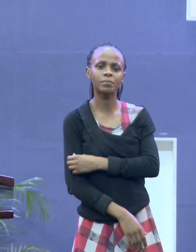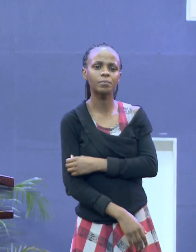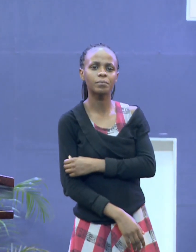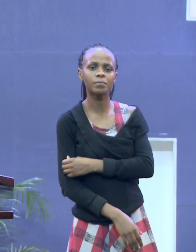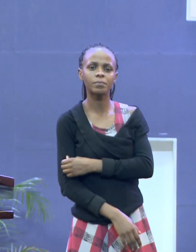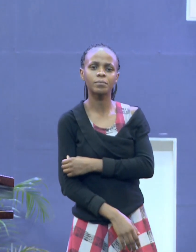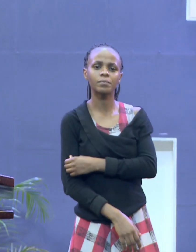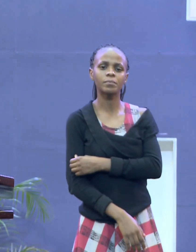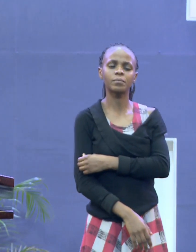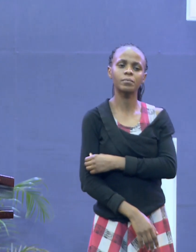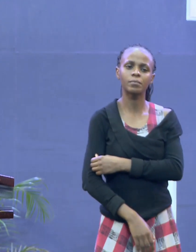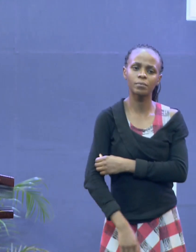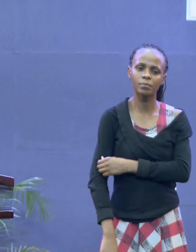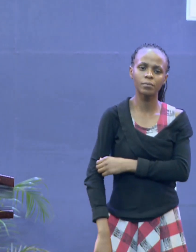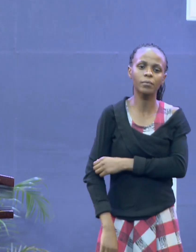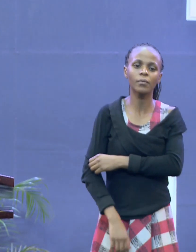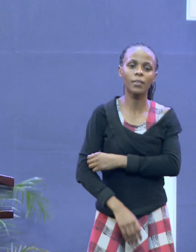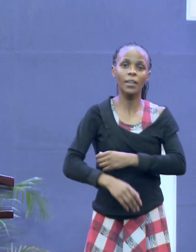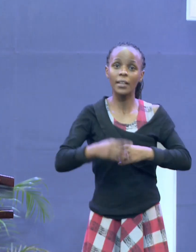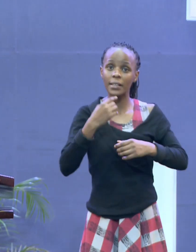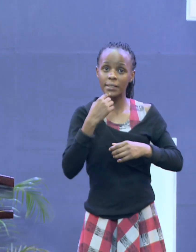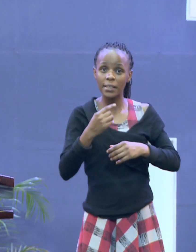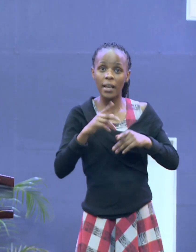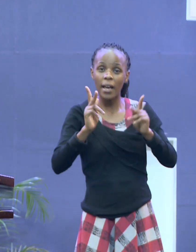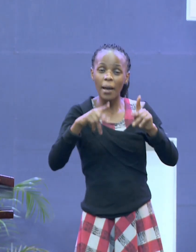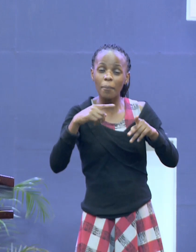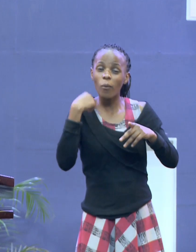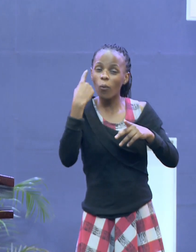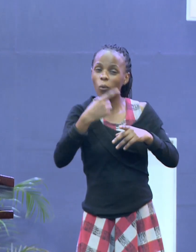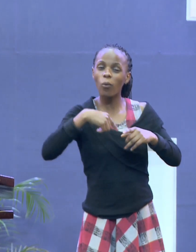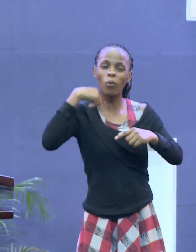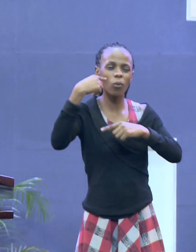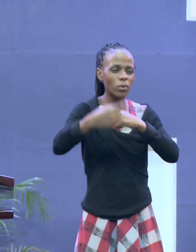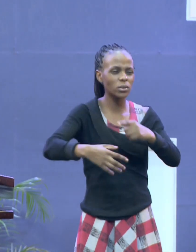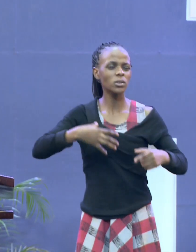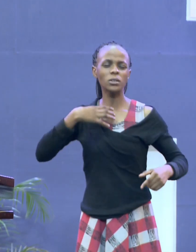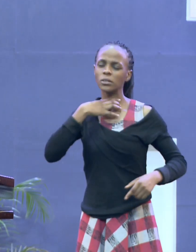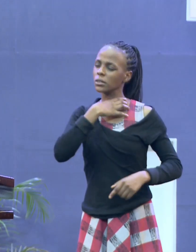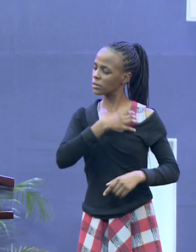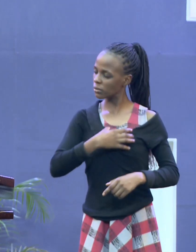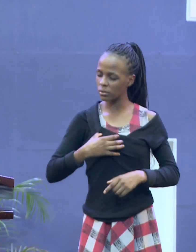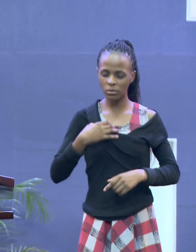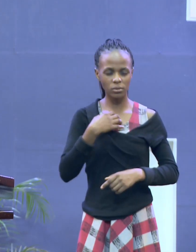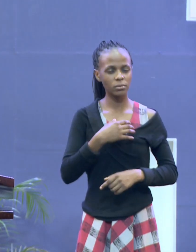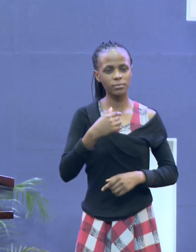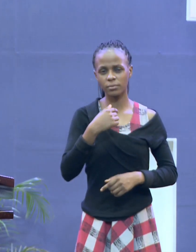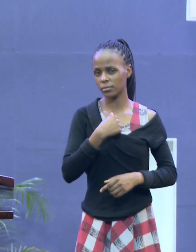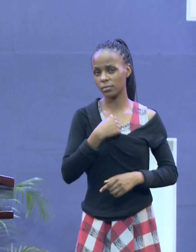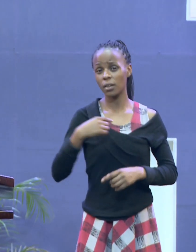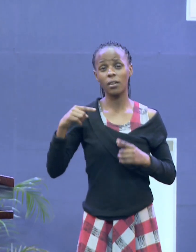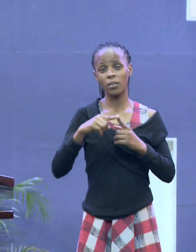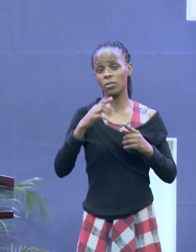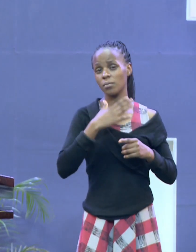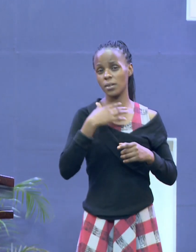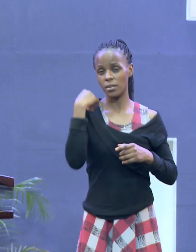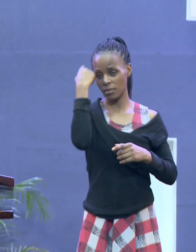He says, "A people who continually provoke me, abantu abansunguwaza, to my